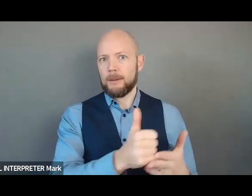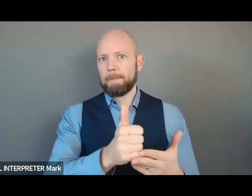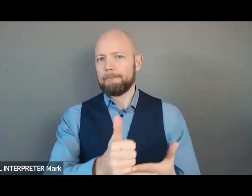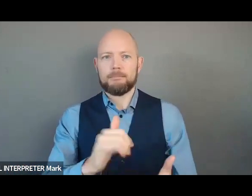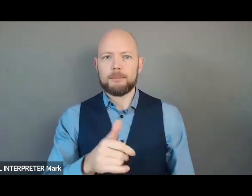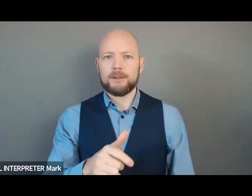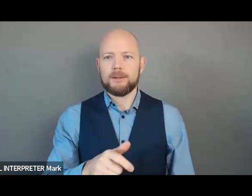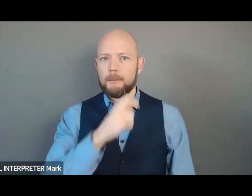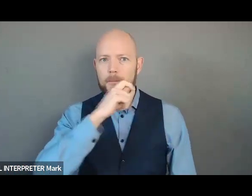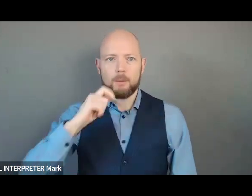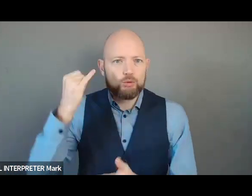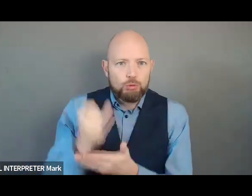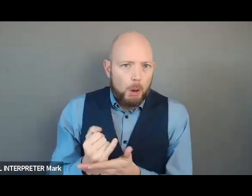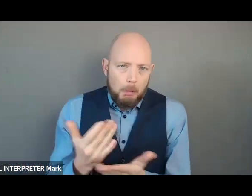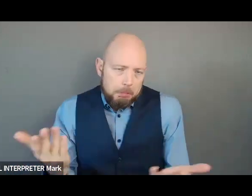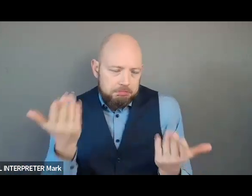password or something like that.